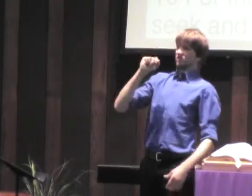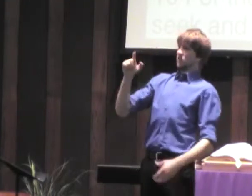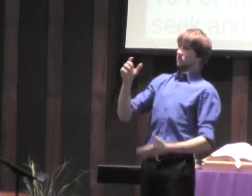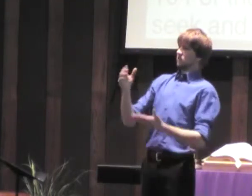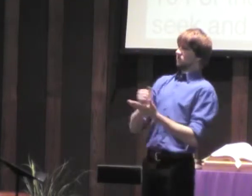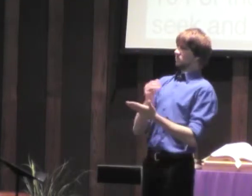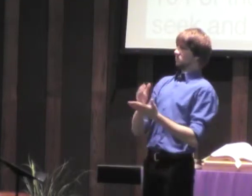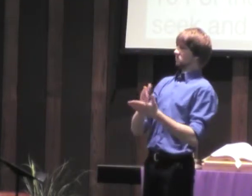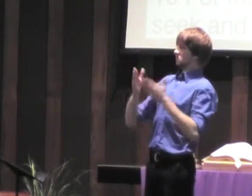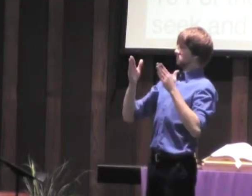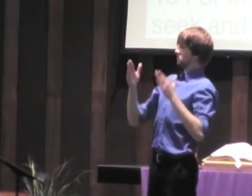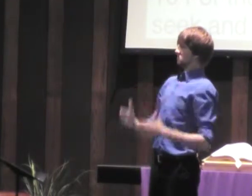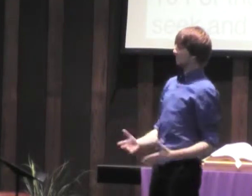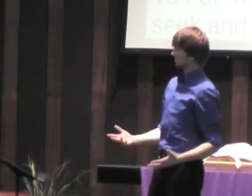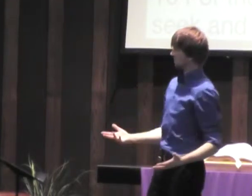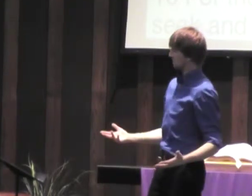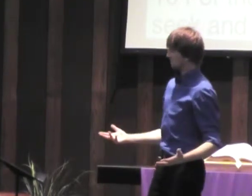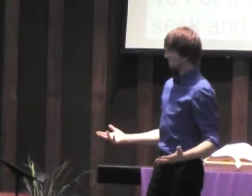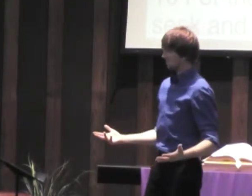now I'm the chief tax collector.